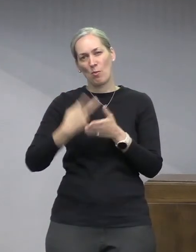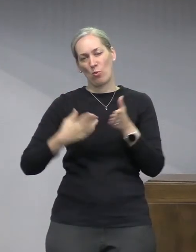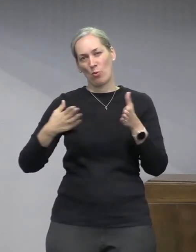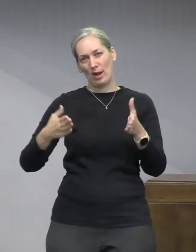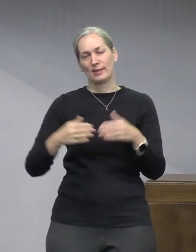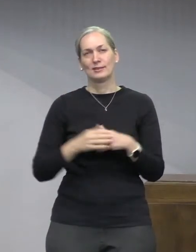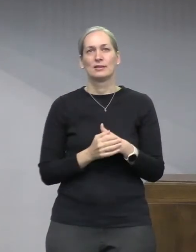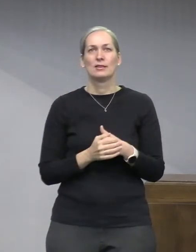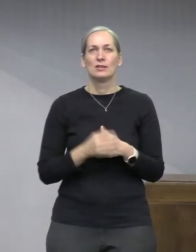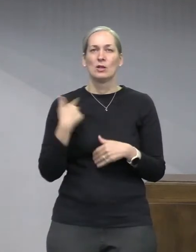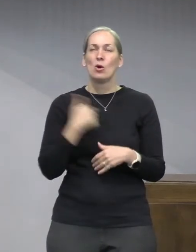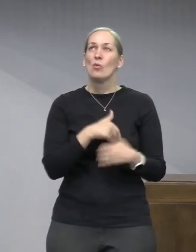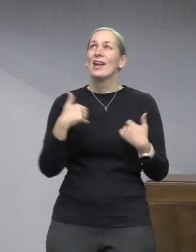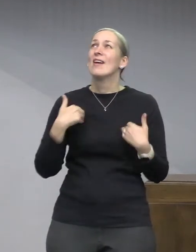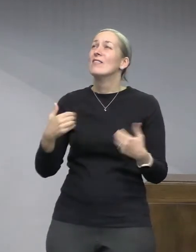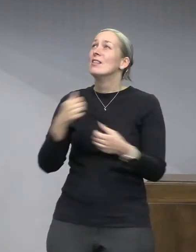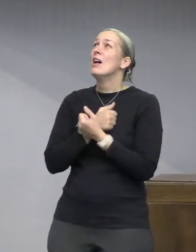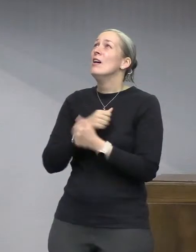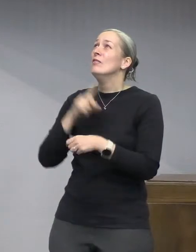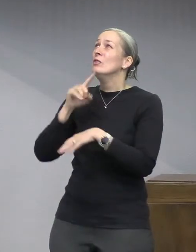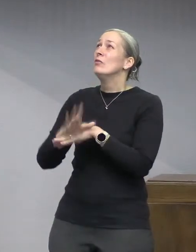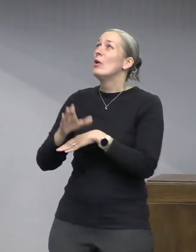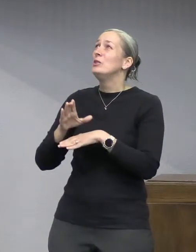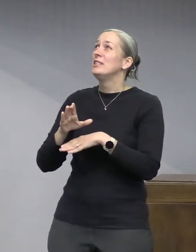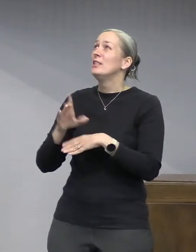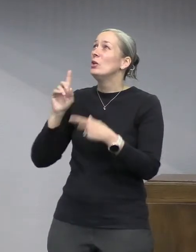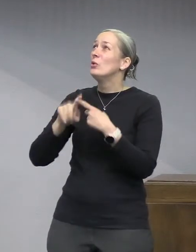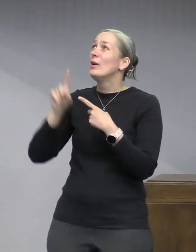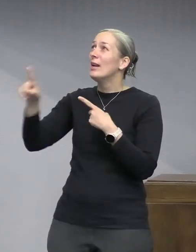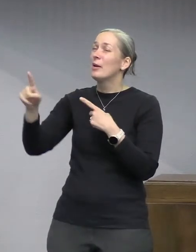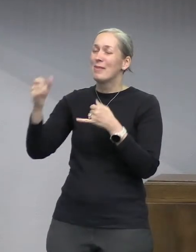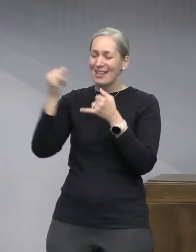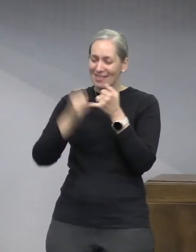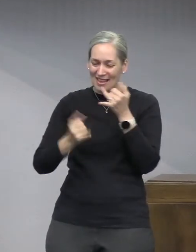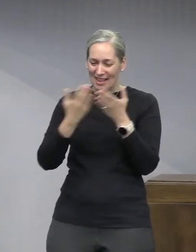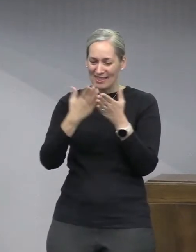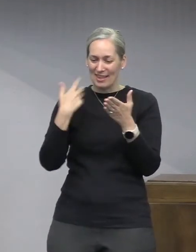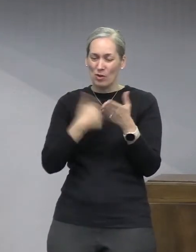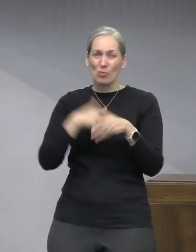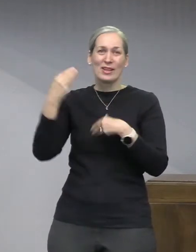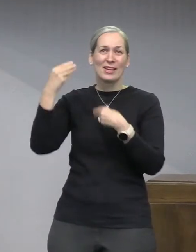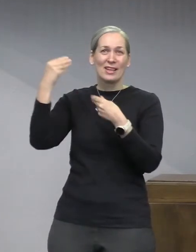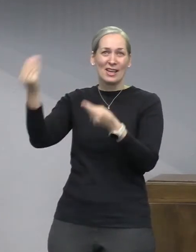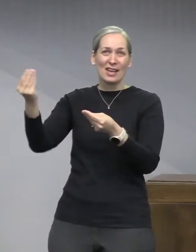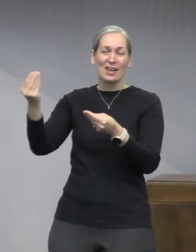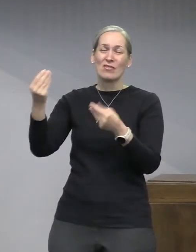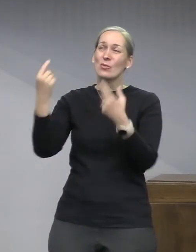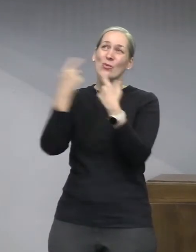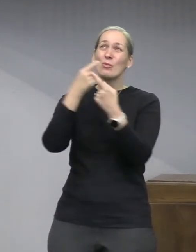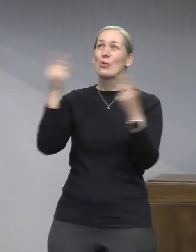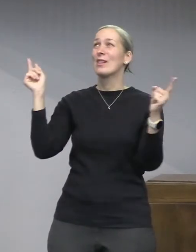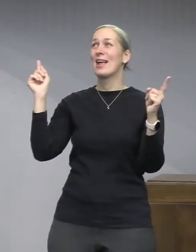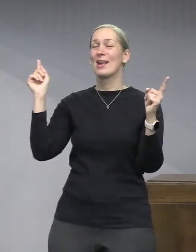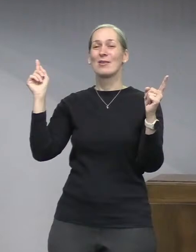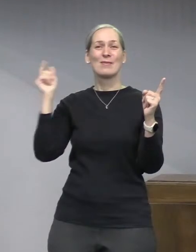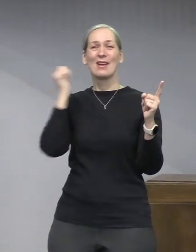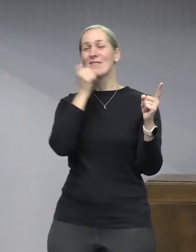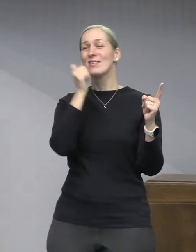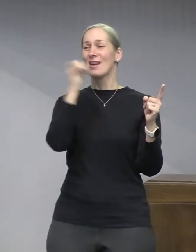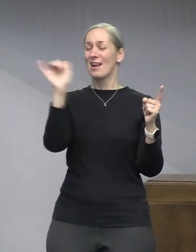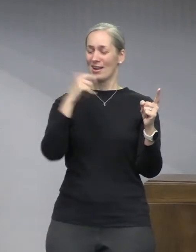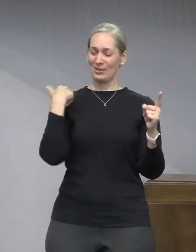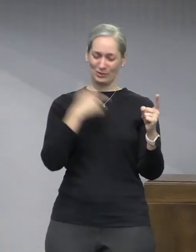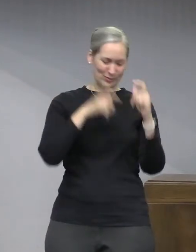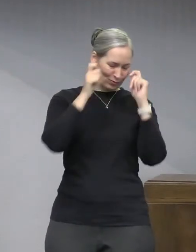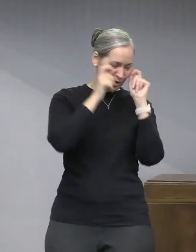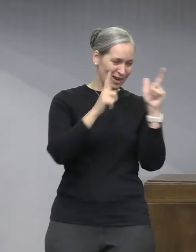our love and devotion and commitment to Him, this is the final thing that we give Him, that we proclaim each day as we wake